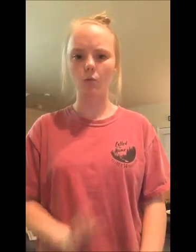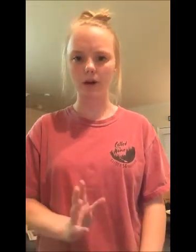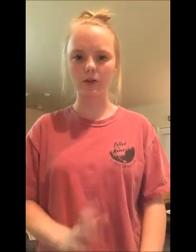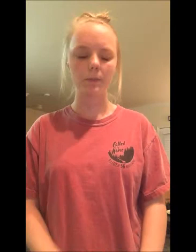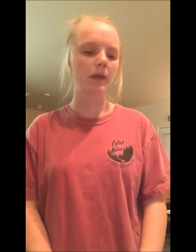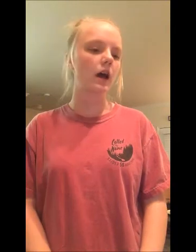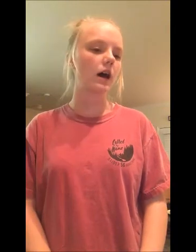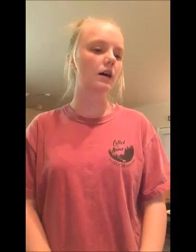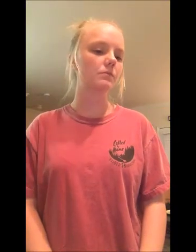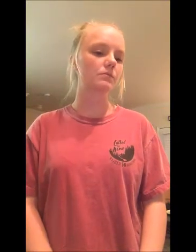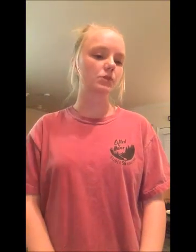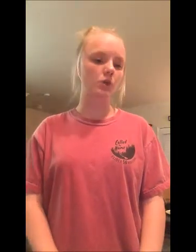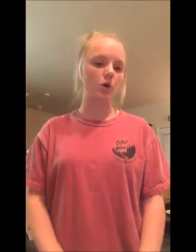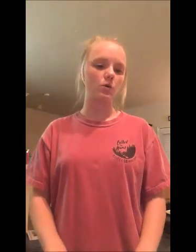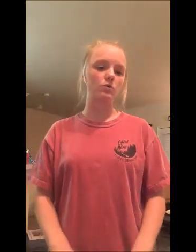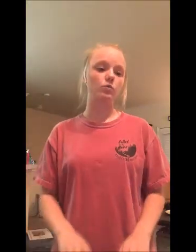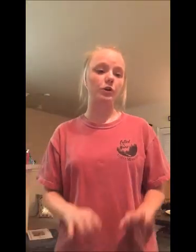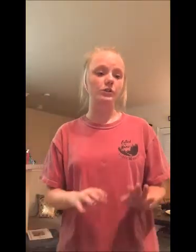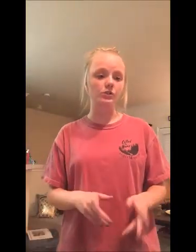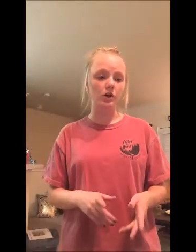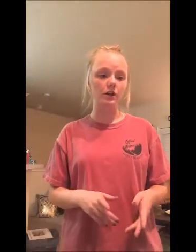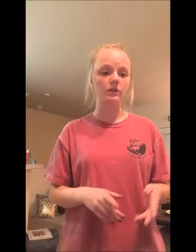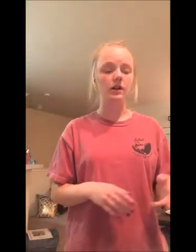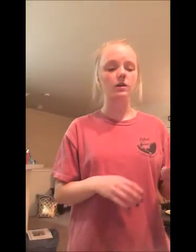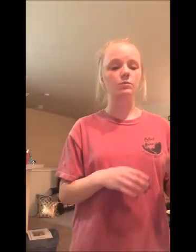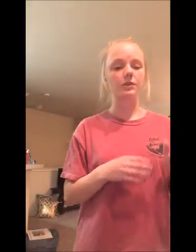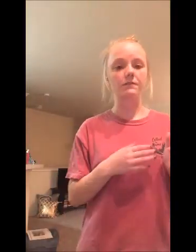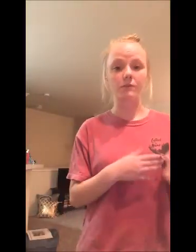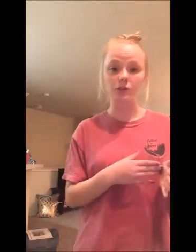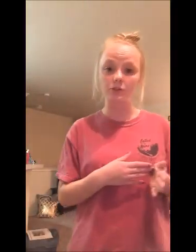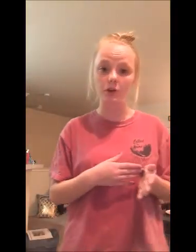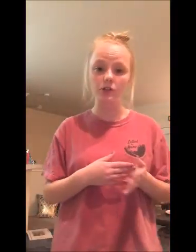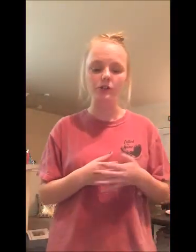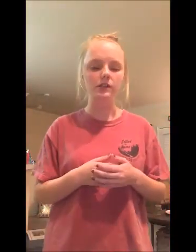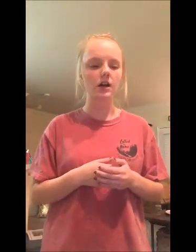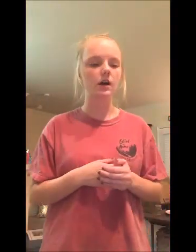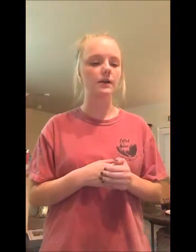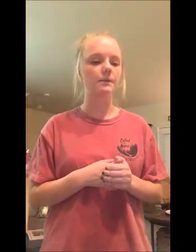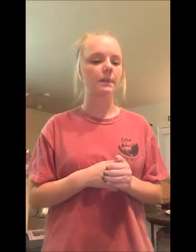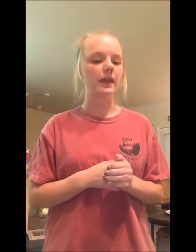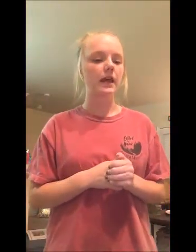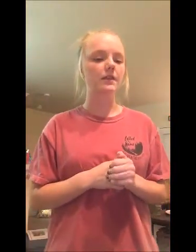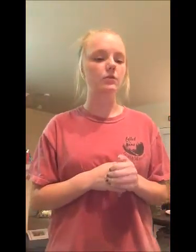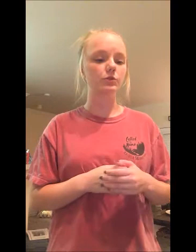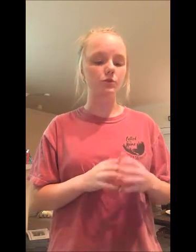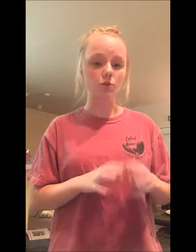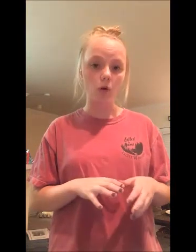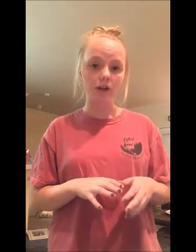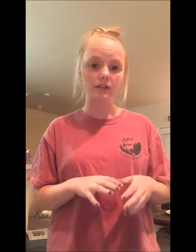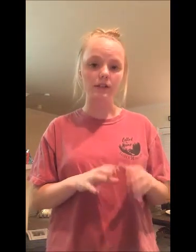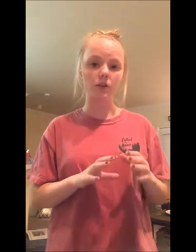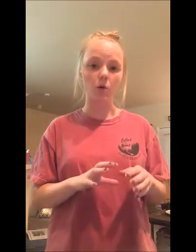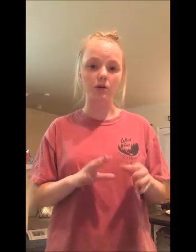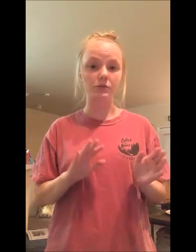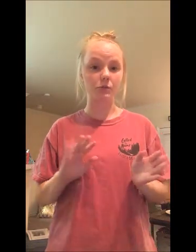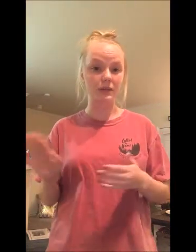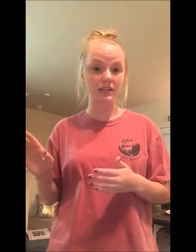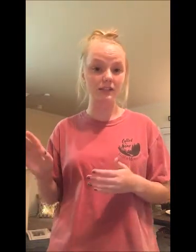whatever. So we're going to start with the first verse, and then we'll do the chorus, and the chorus repeats